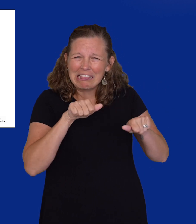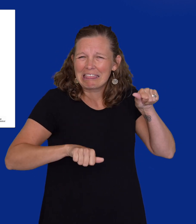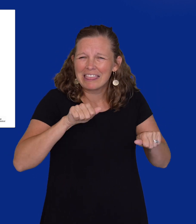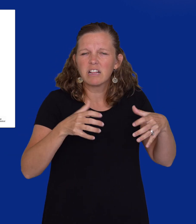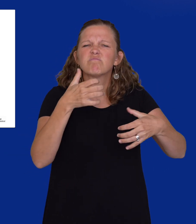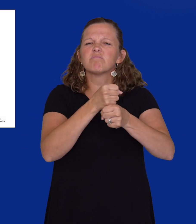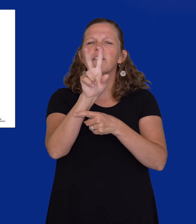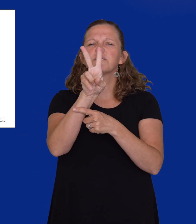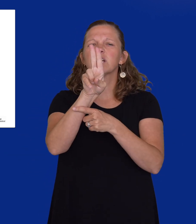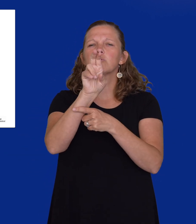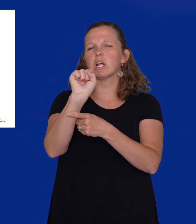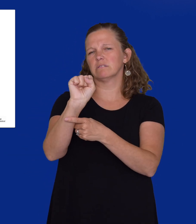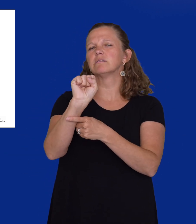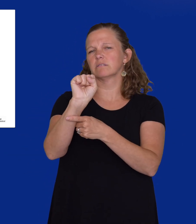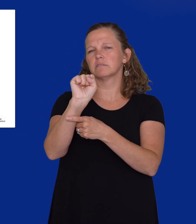VUS.